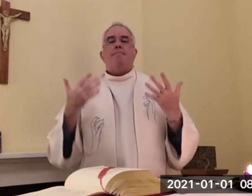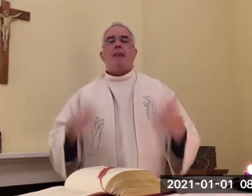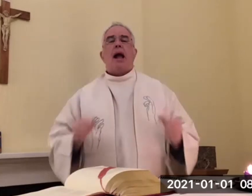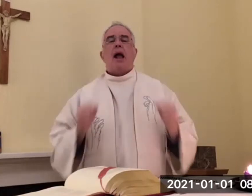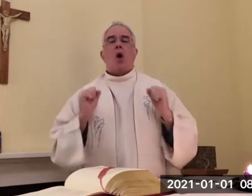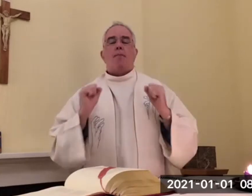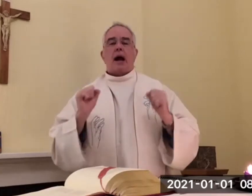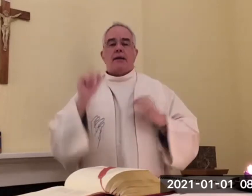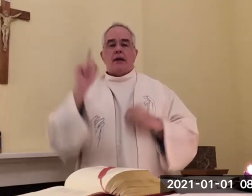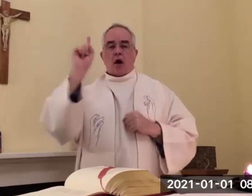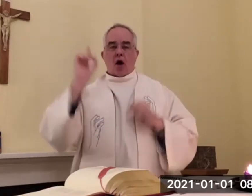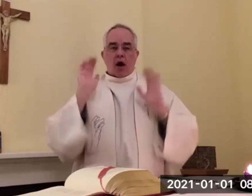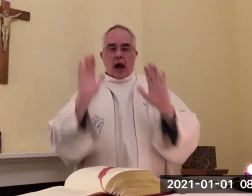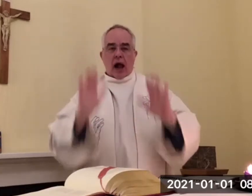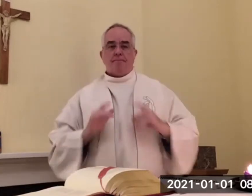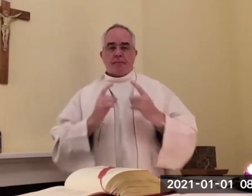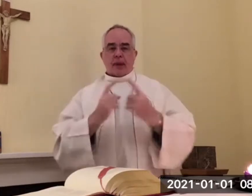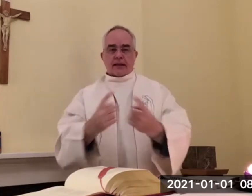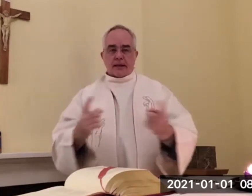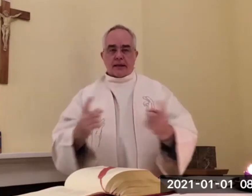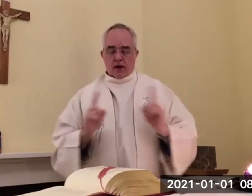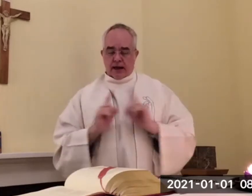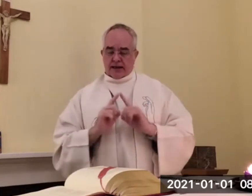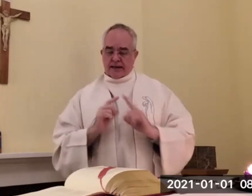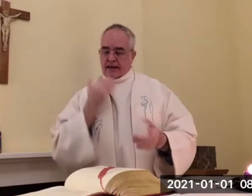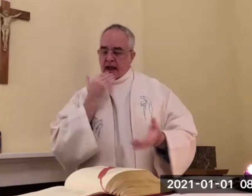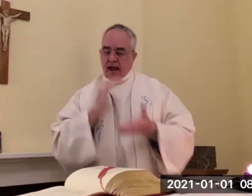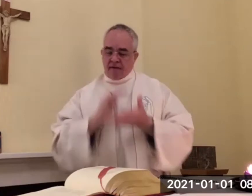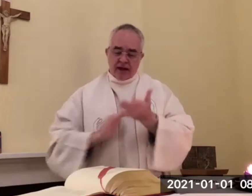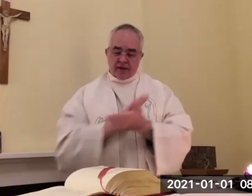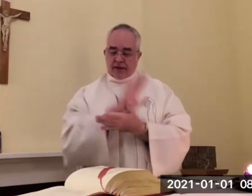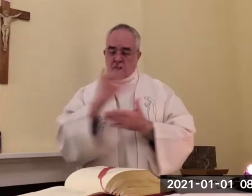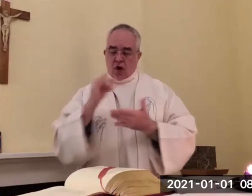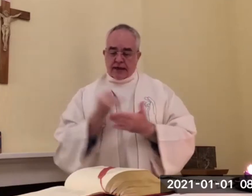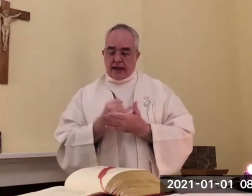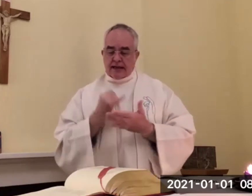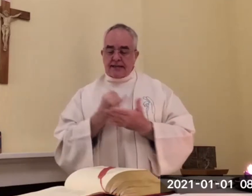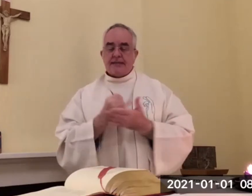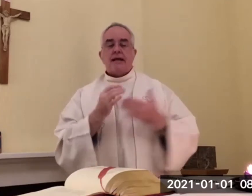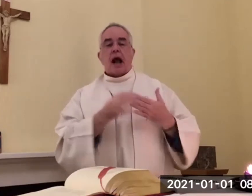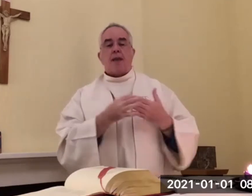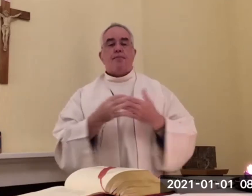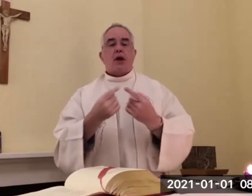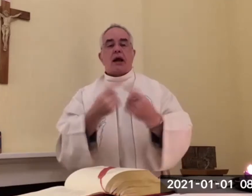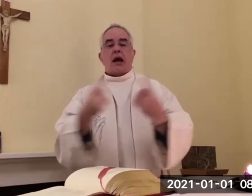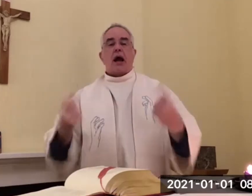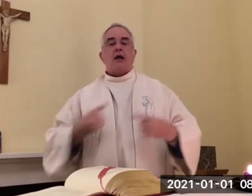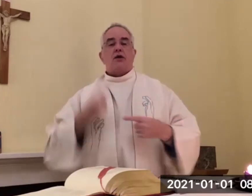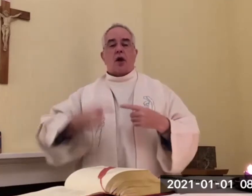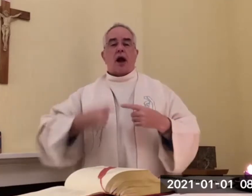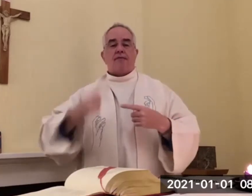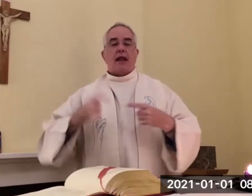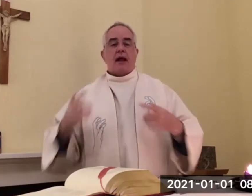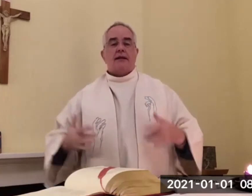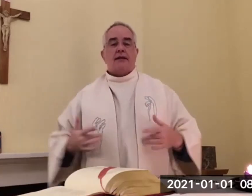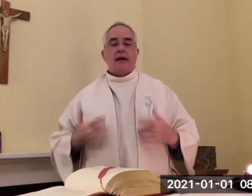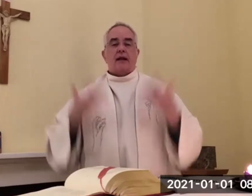May Almighty God have mercy on us, forgive us our sins, and bring us to everlasting